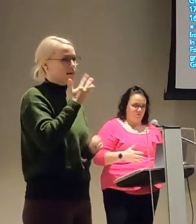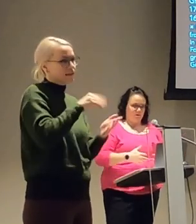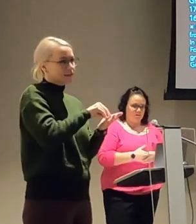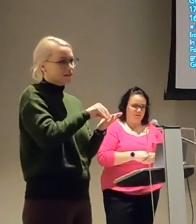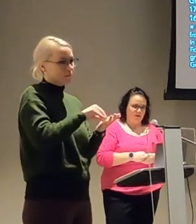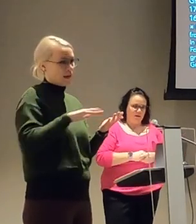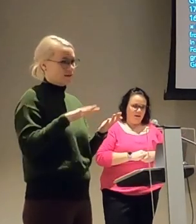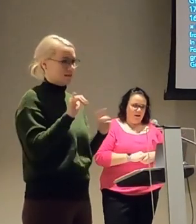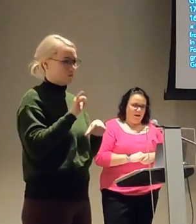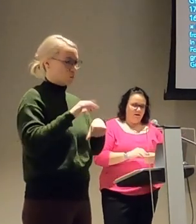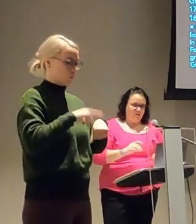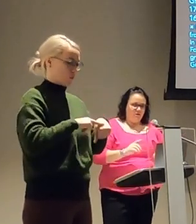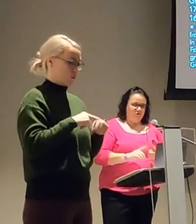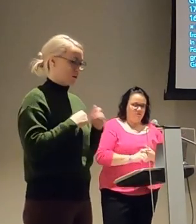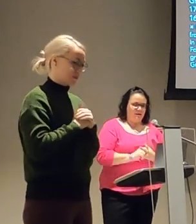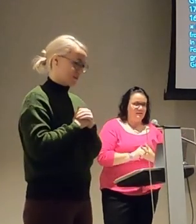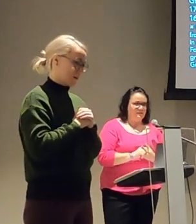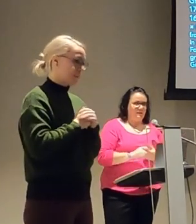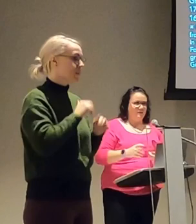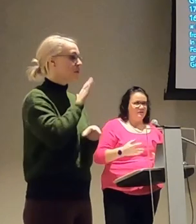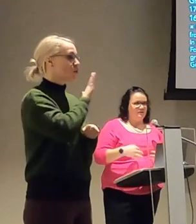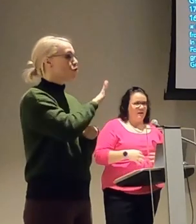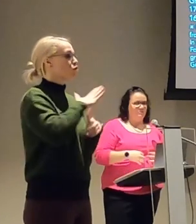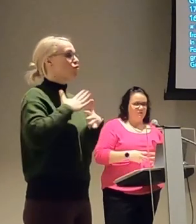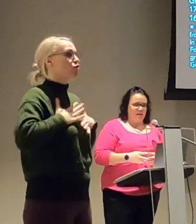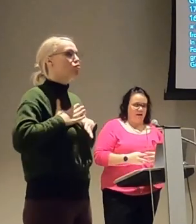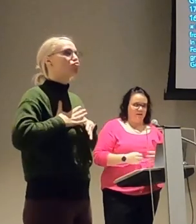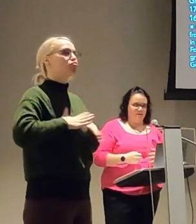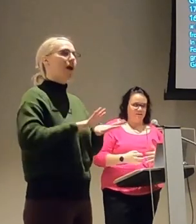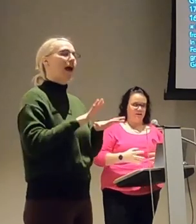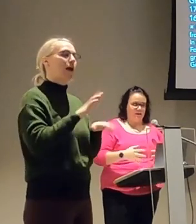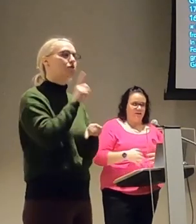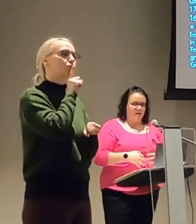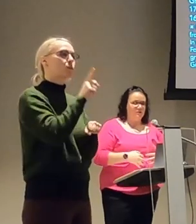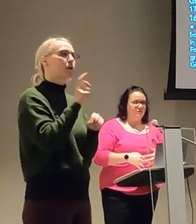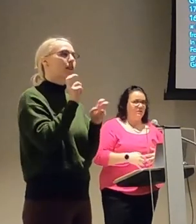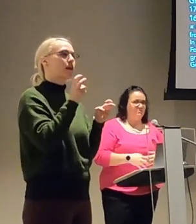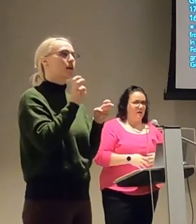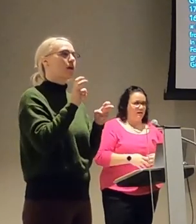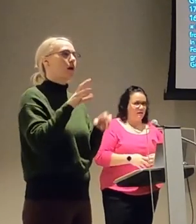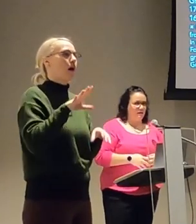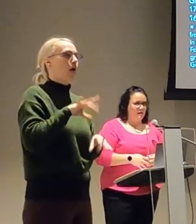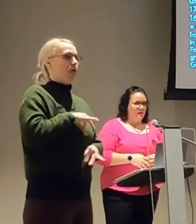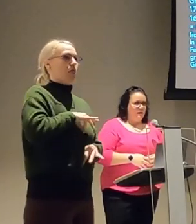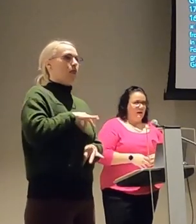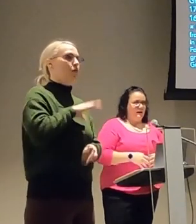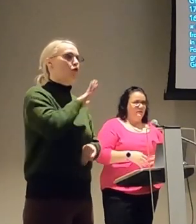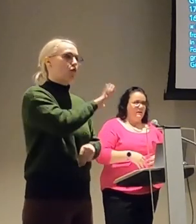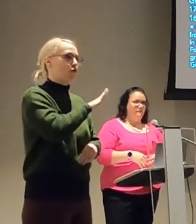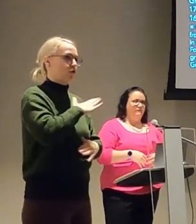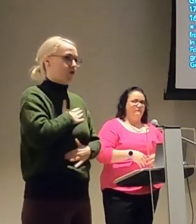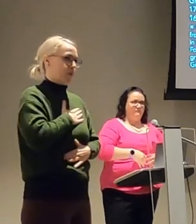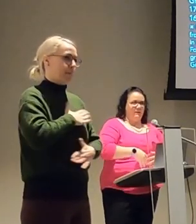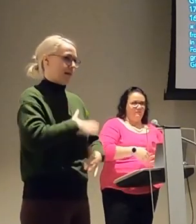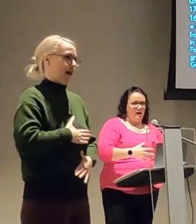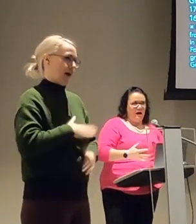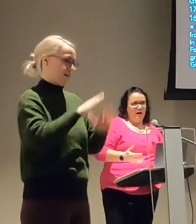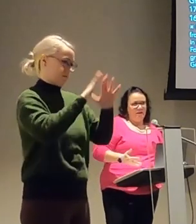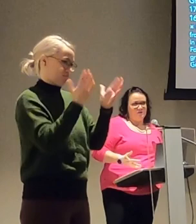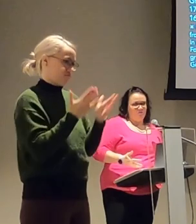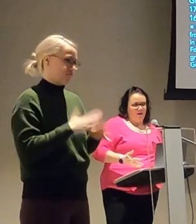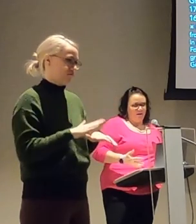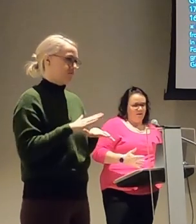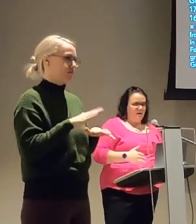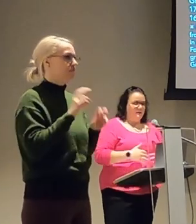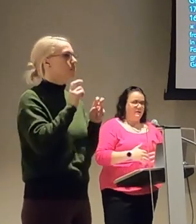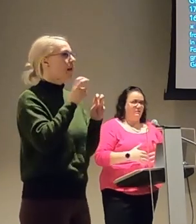expensive, of course. And her dress kind of simultaneously clings to her body and then